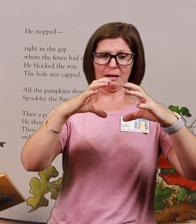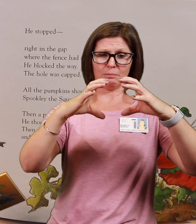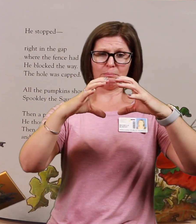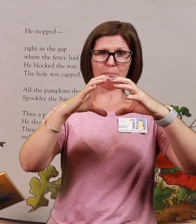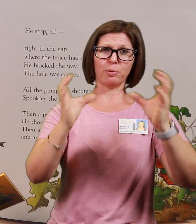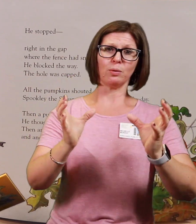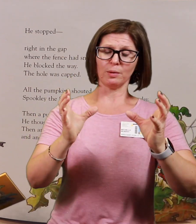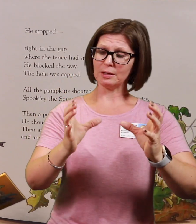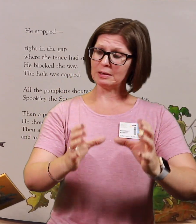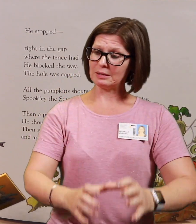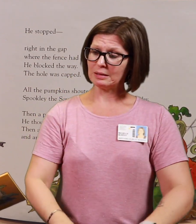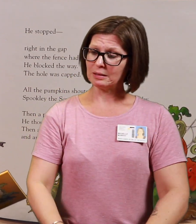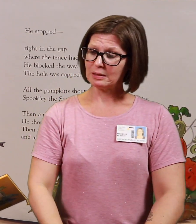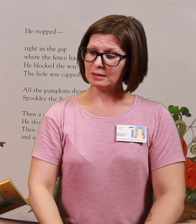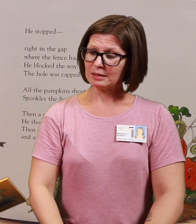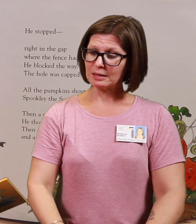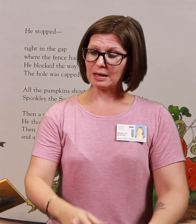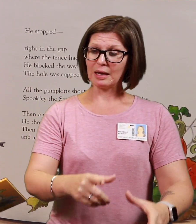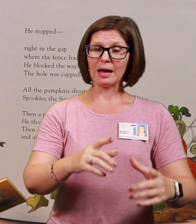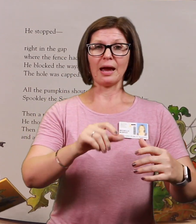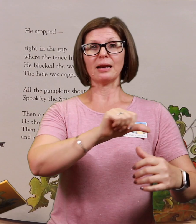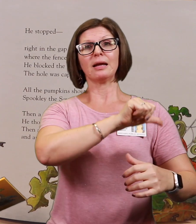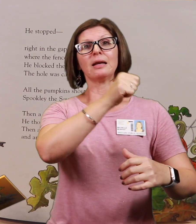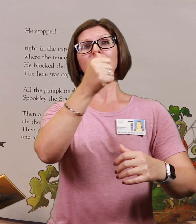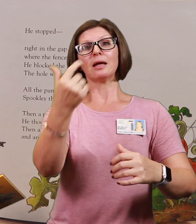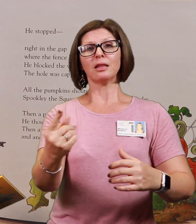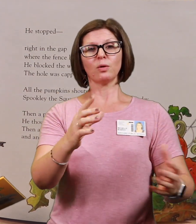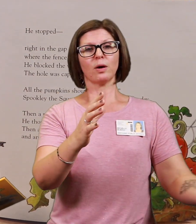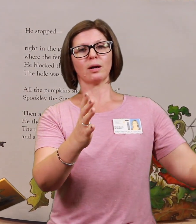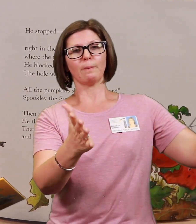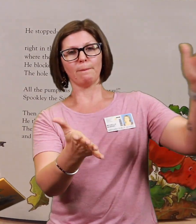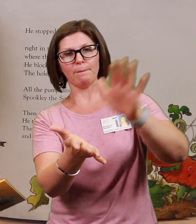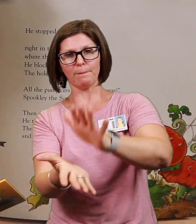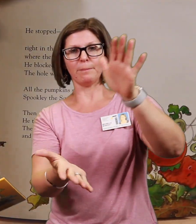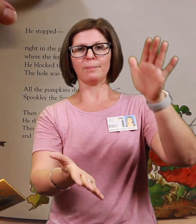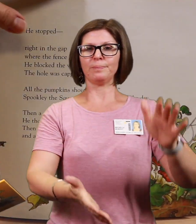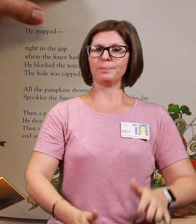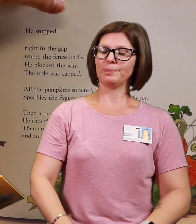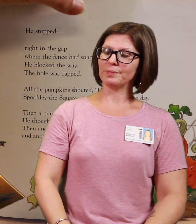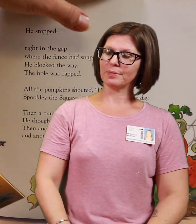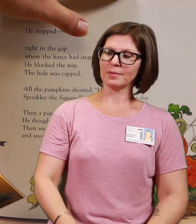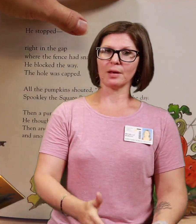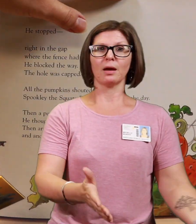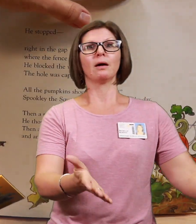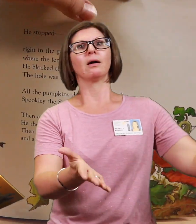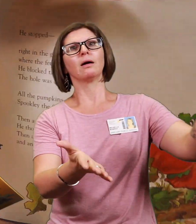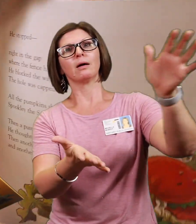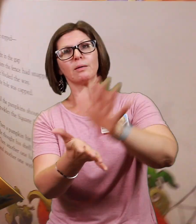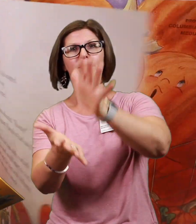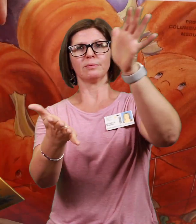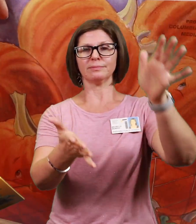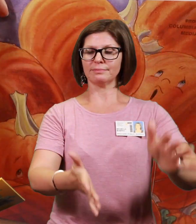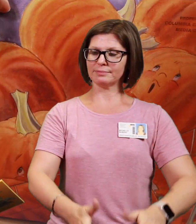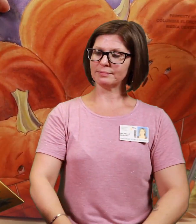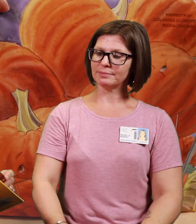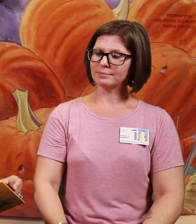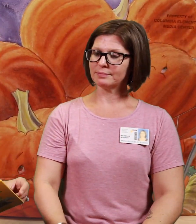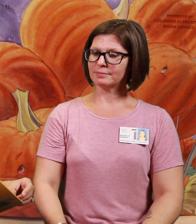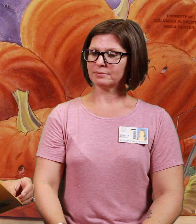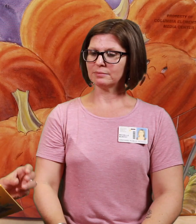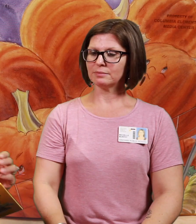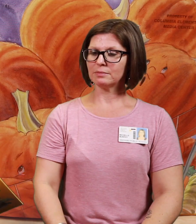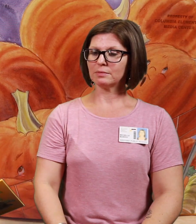would start to crack. Then another one hit him with a thump, and another one with a smack.